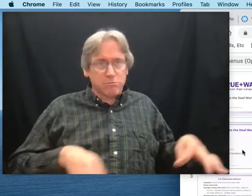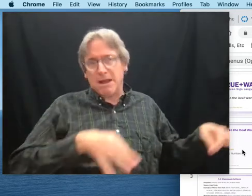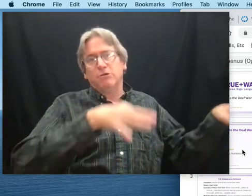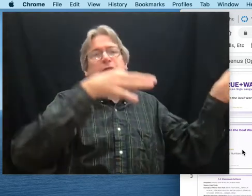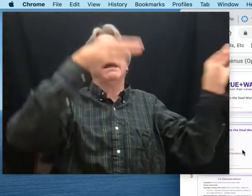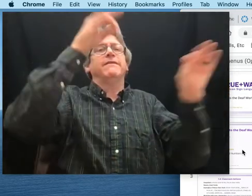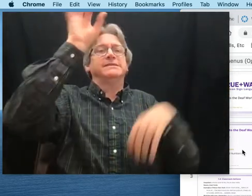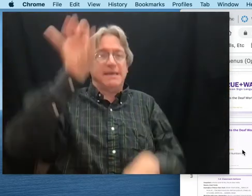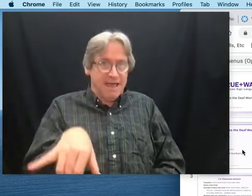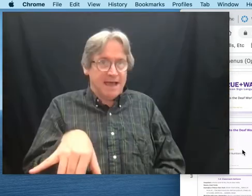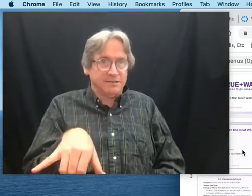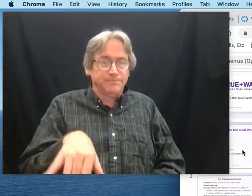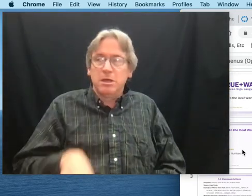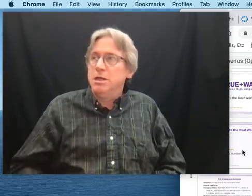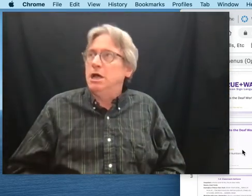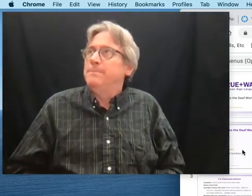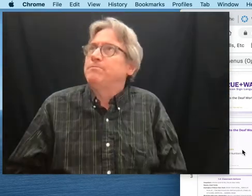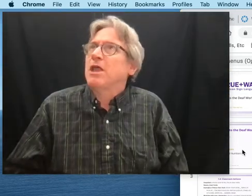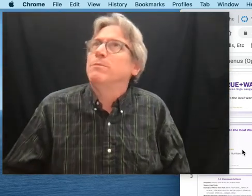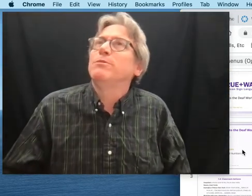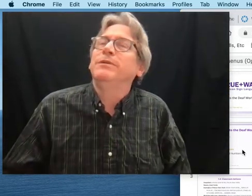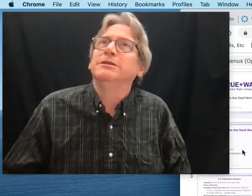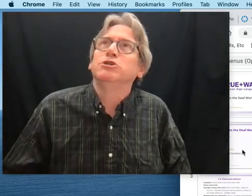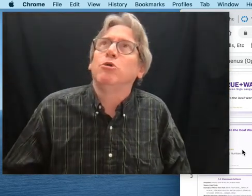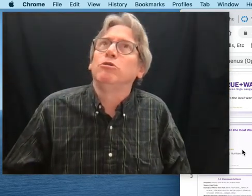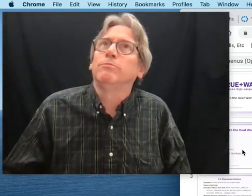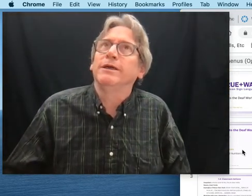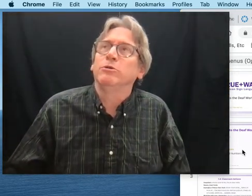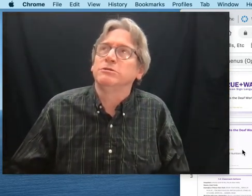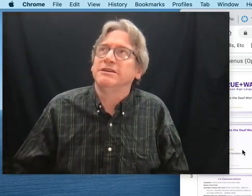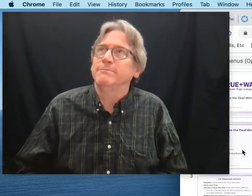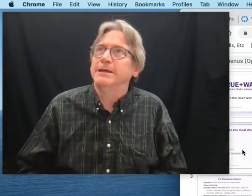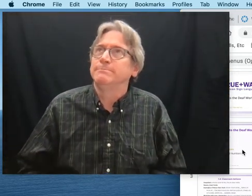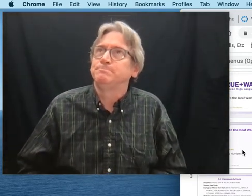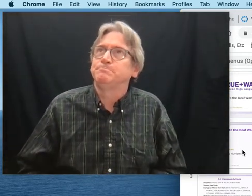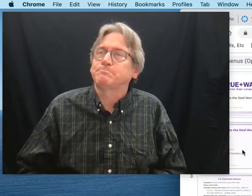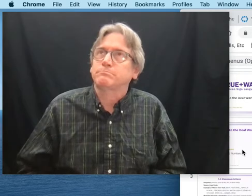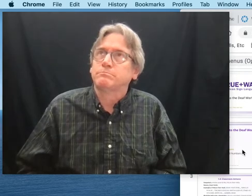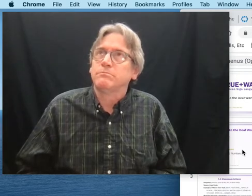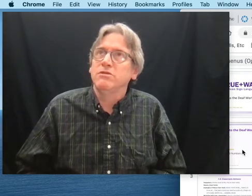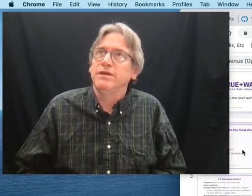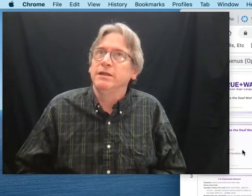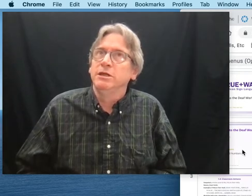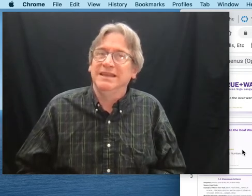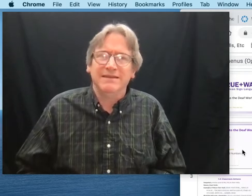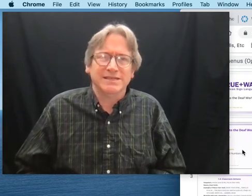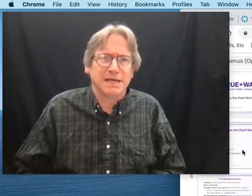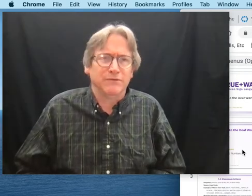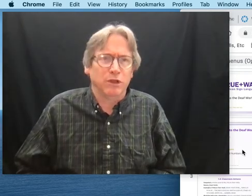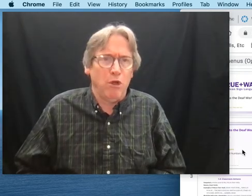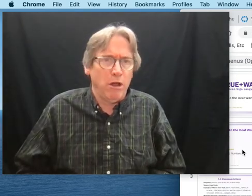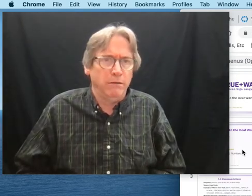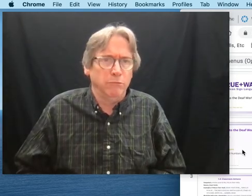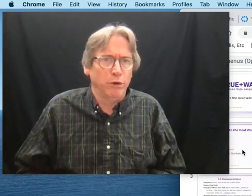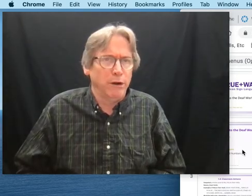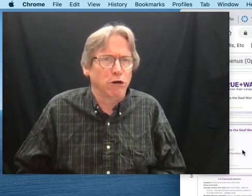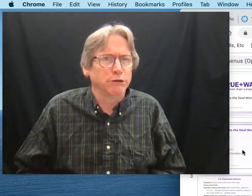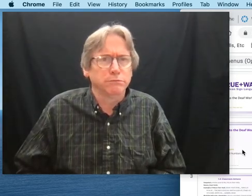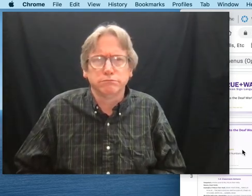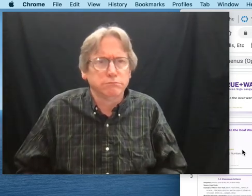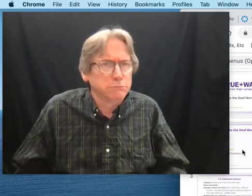all around it and then say that. I remember being told by an older deaf man that they didn't have a sign for lawn